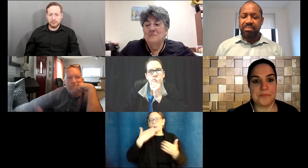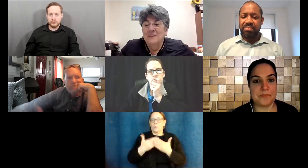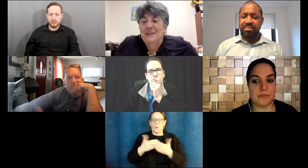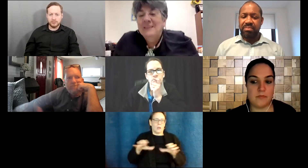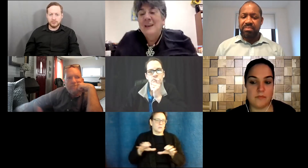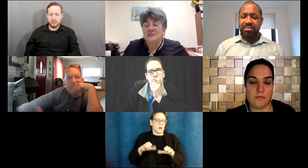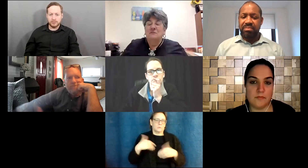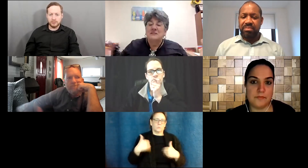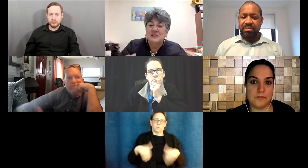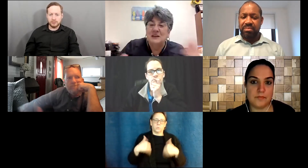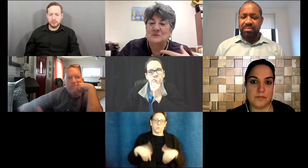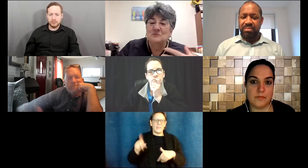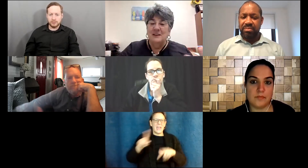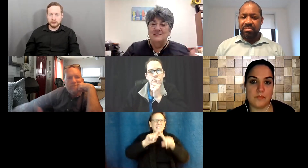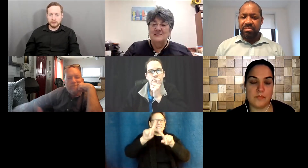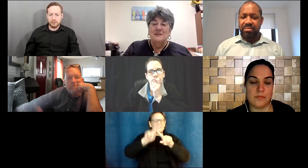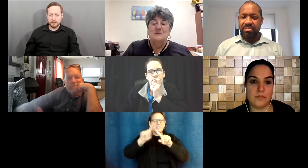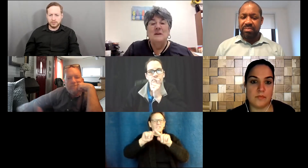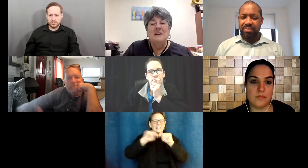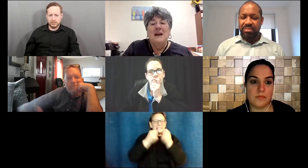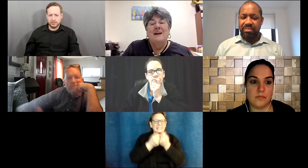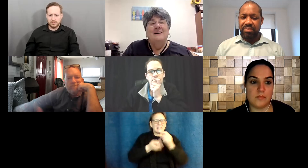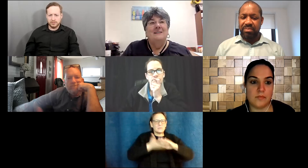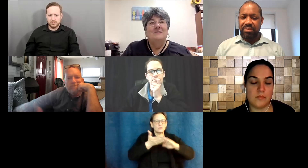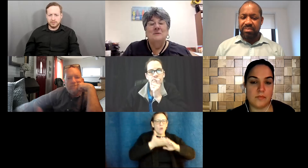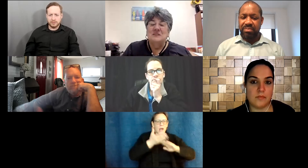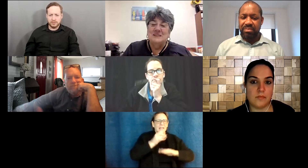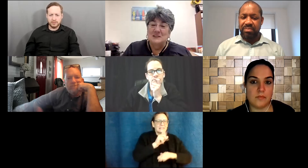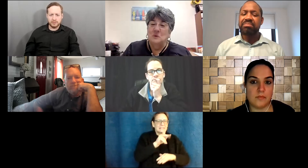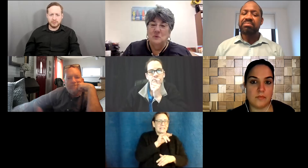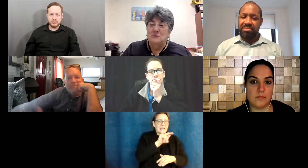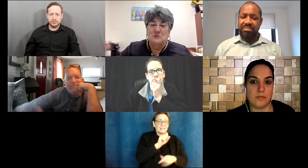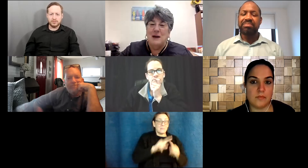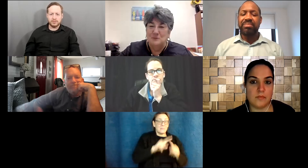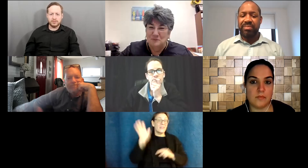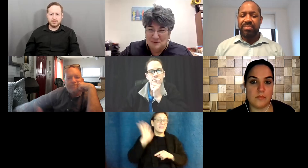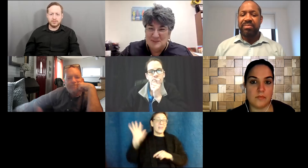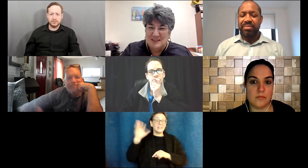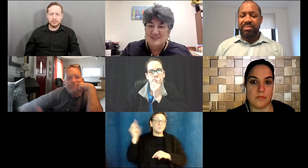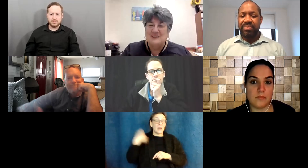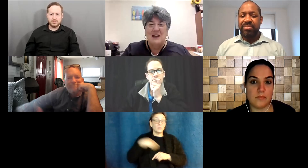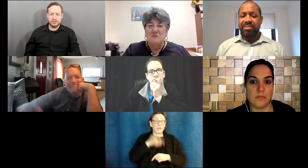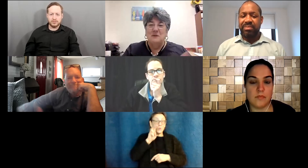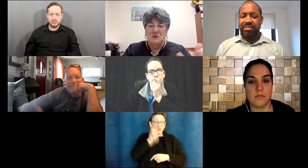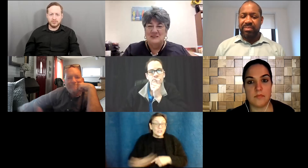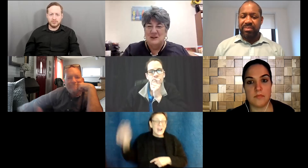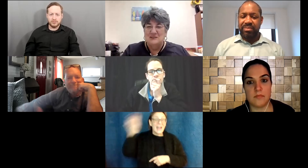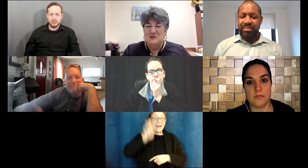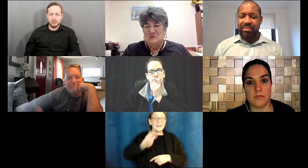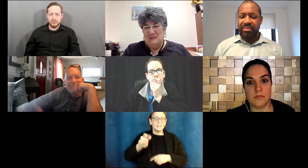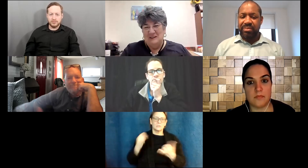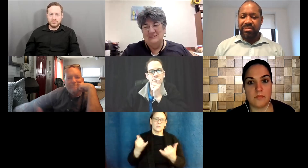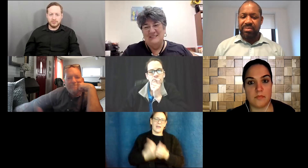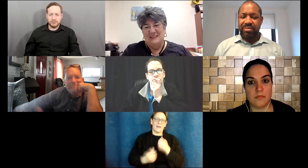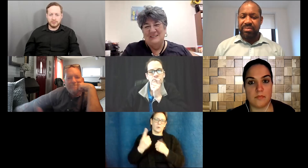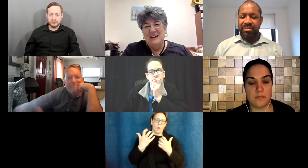And they had different teams running skits, but those are the days when we would travel for those things. Today, everybody wants it on Zoom,